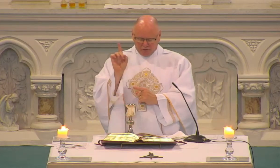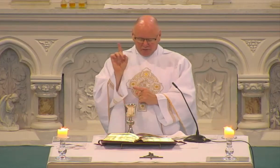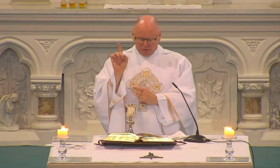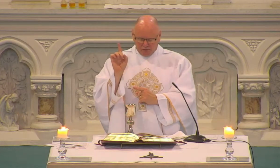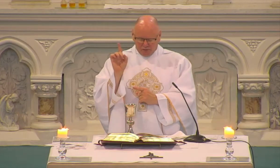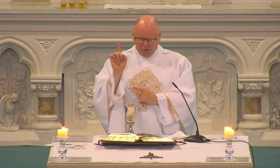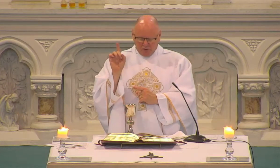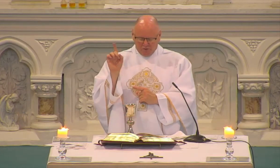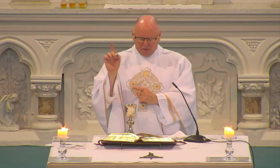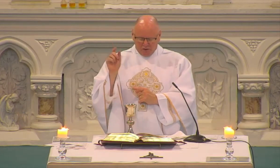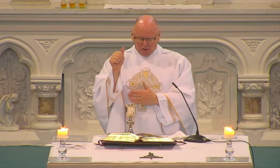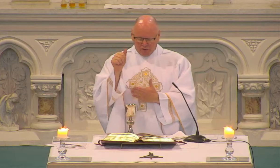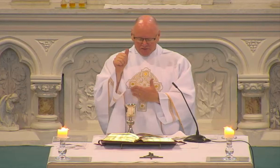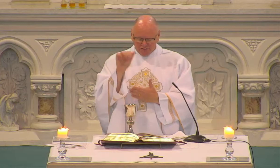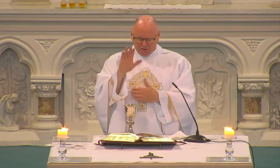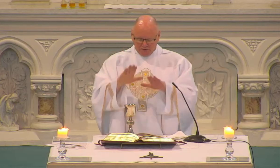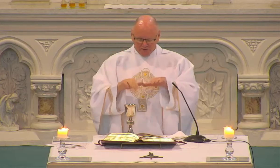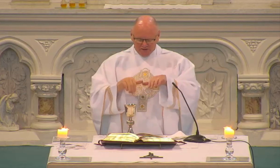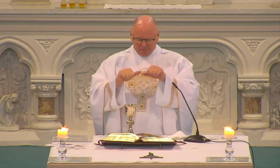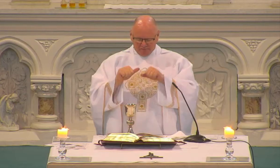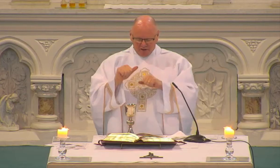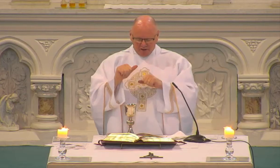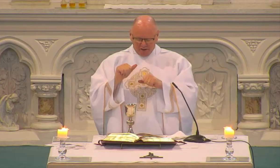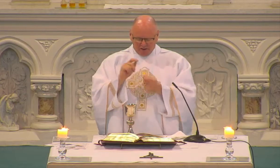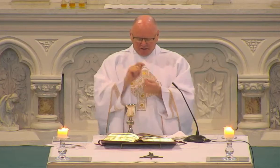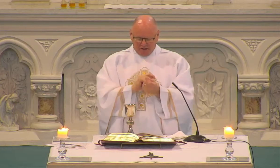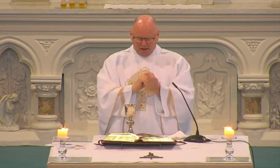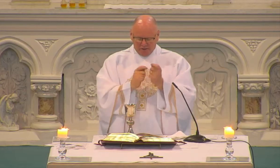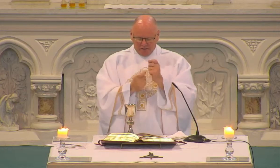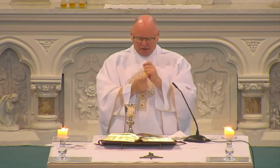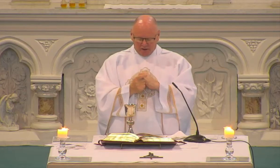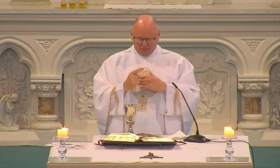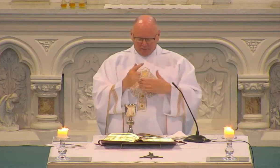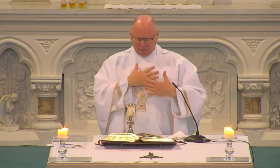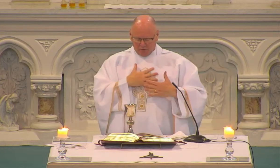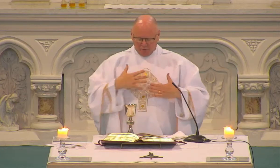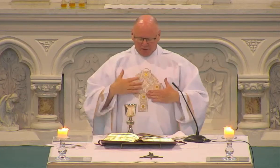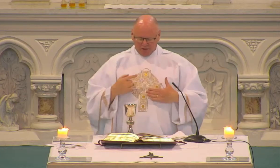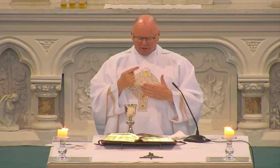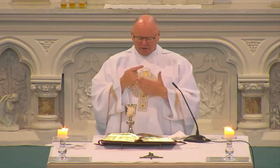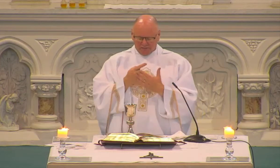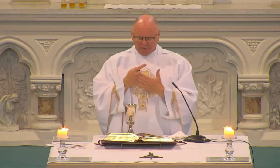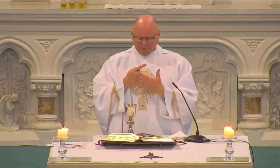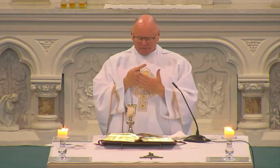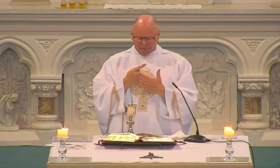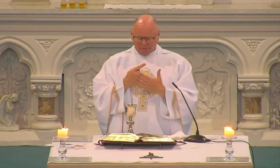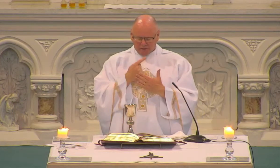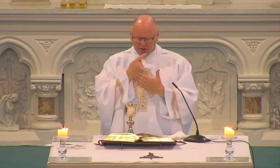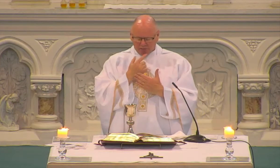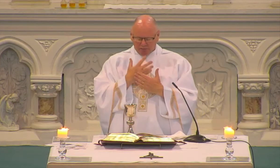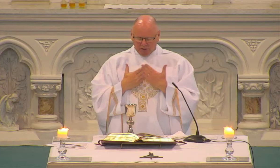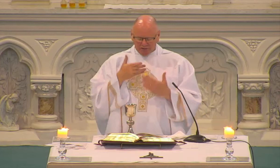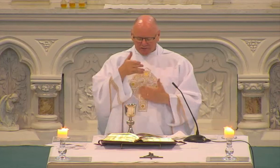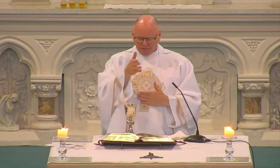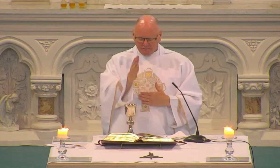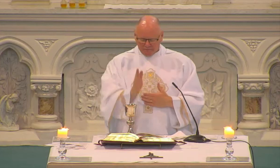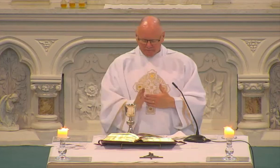to you for consecration, that they may become the body and blood